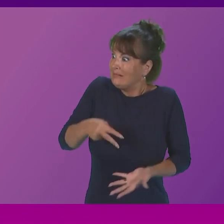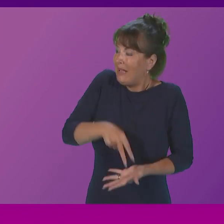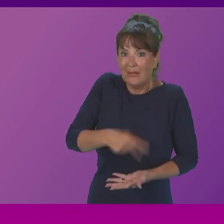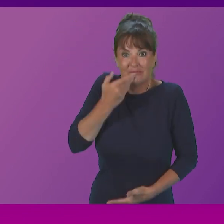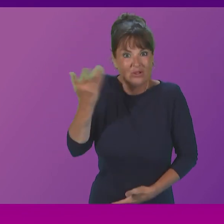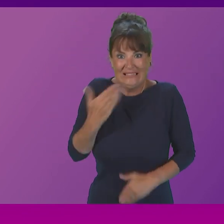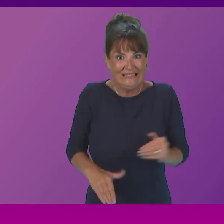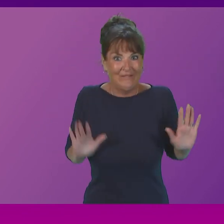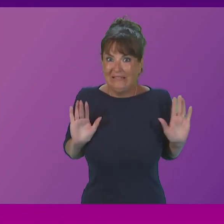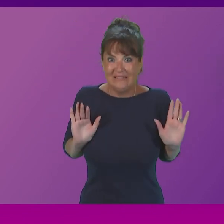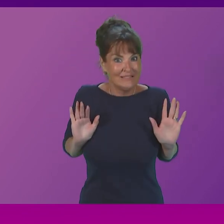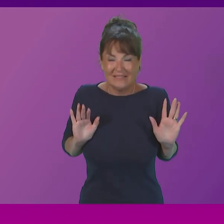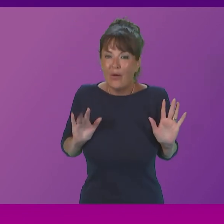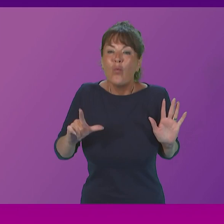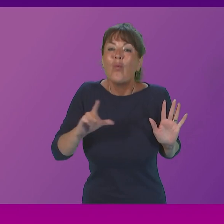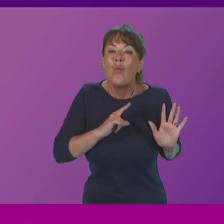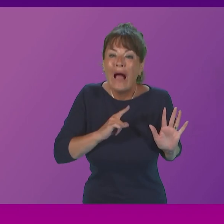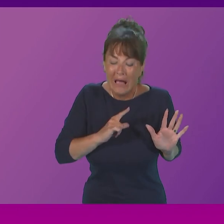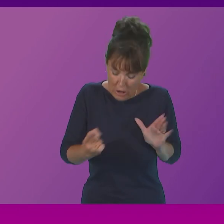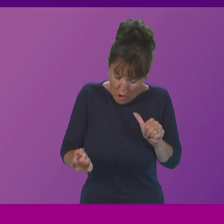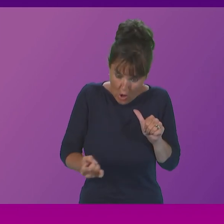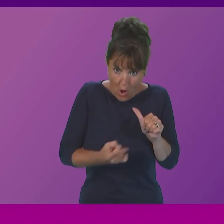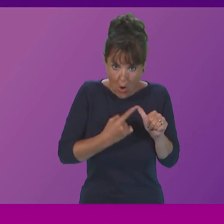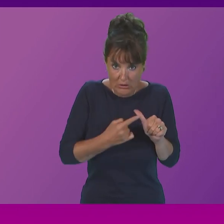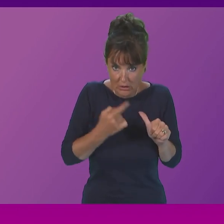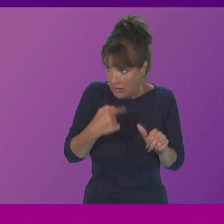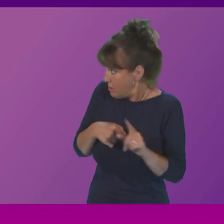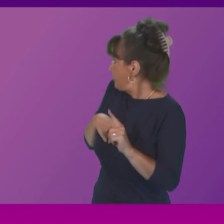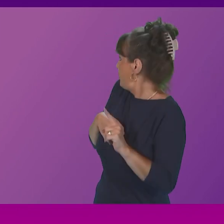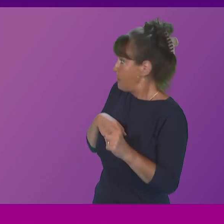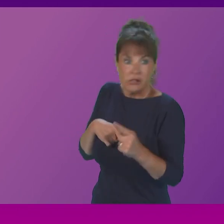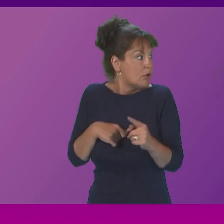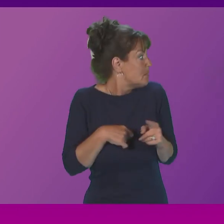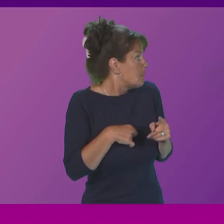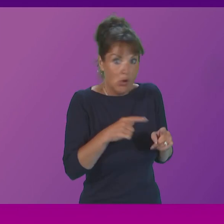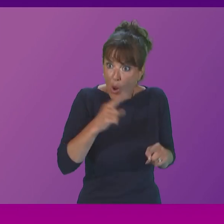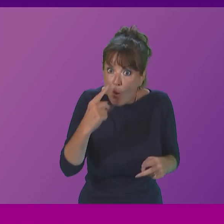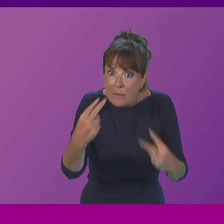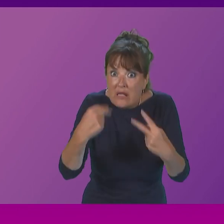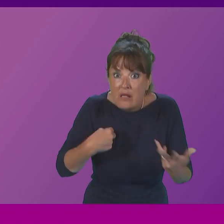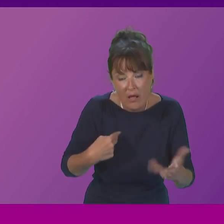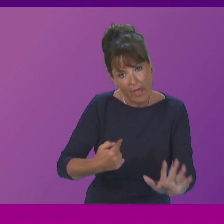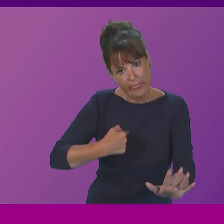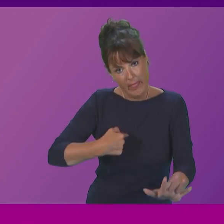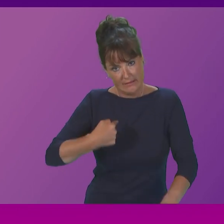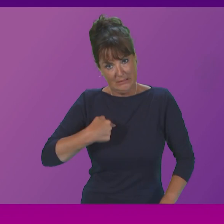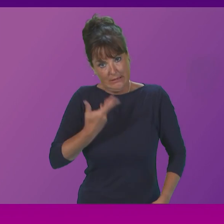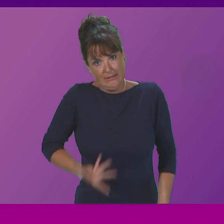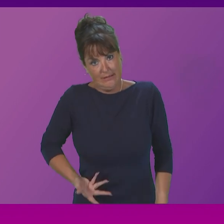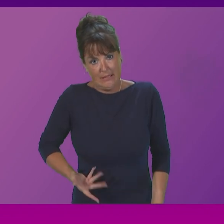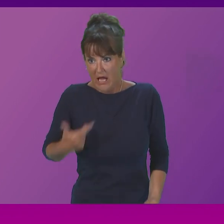people, because I would automatically be looking over my shoulder to see who they were looking at. That's the type of person that I